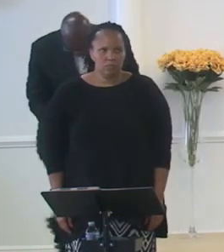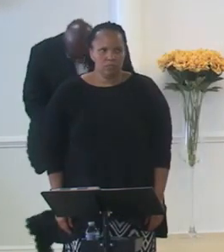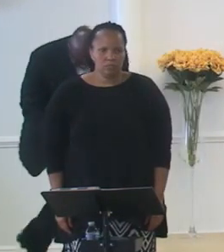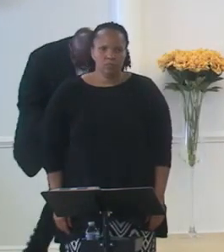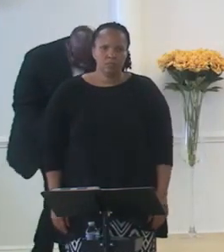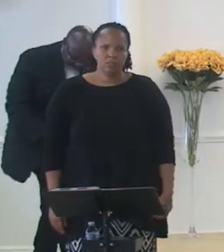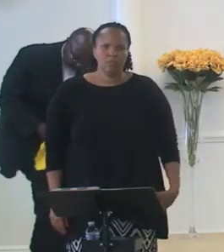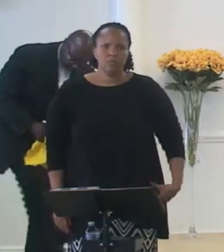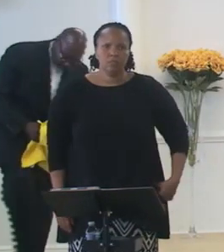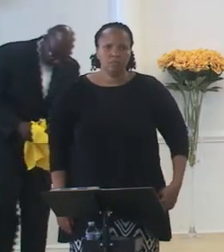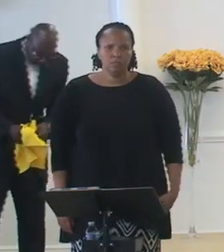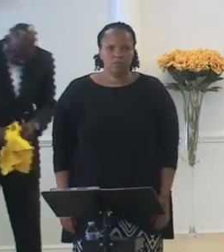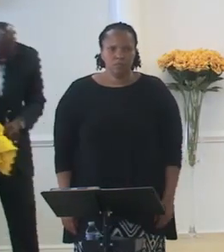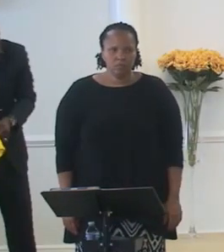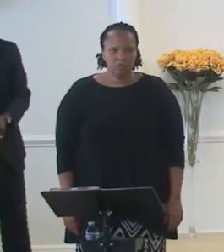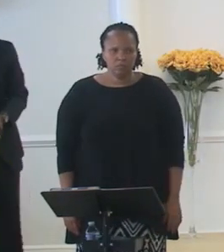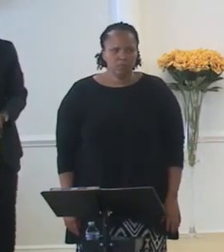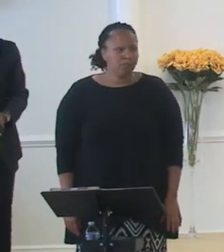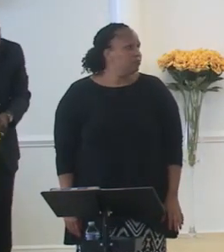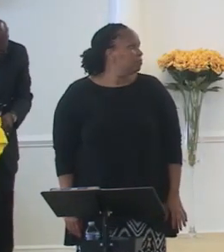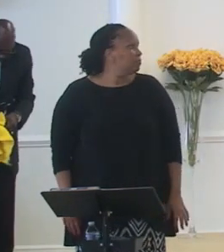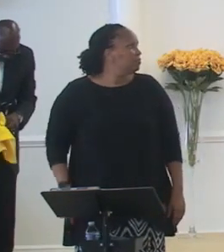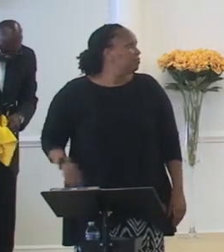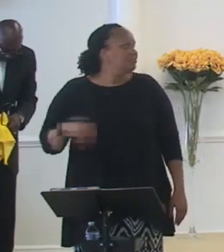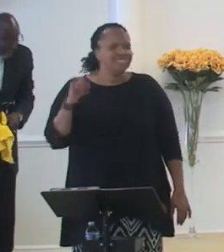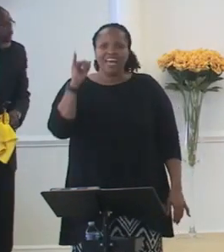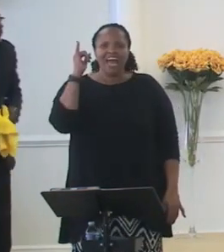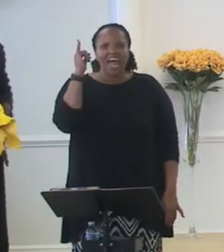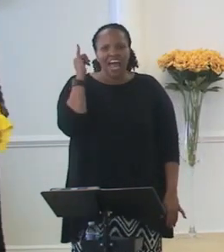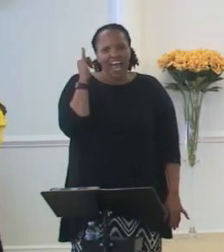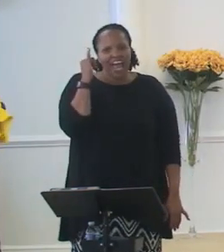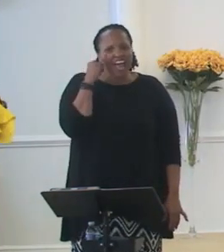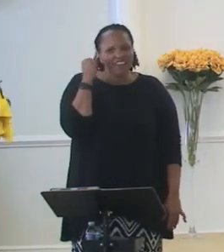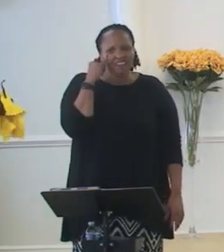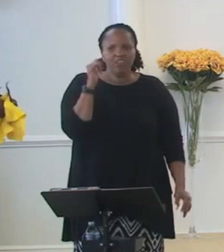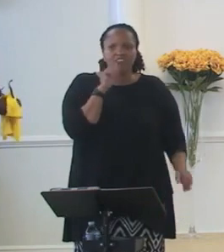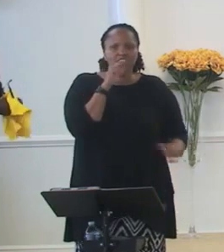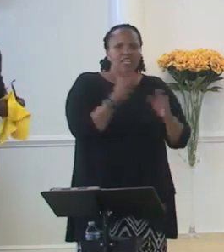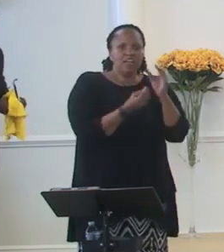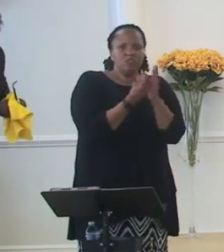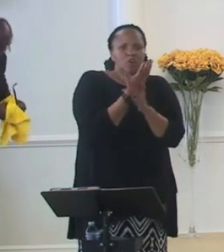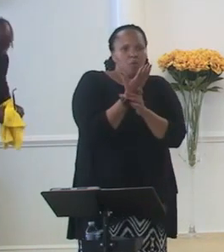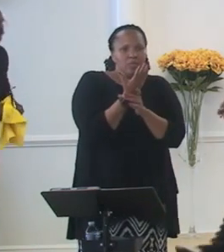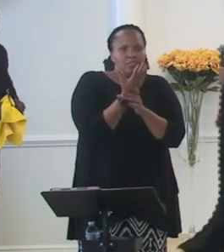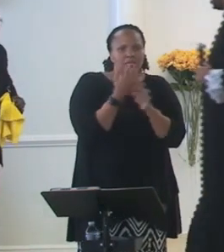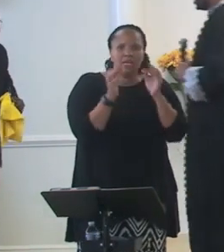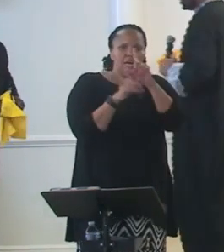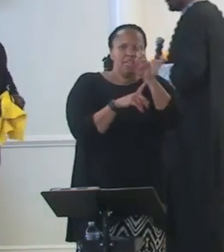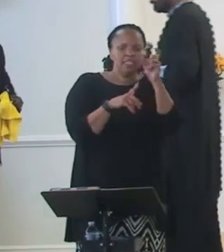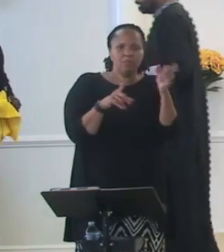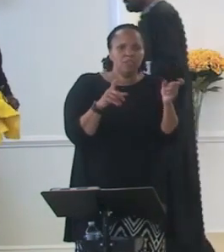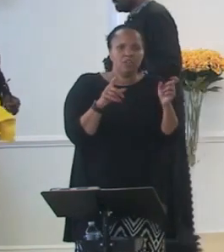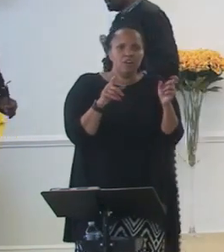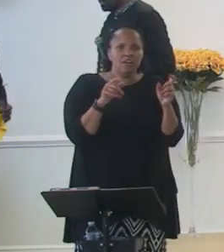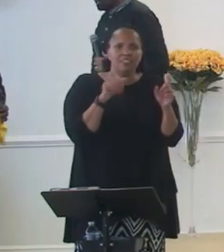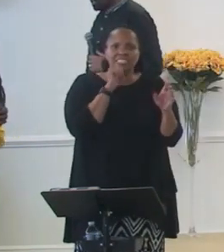If you're not growing here, it's because of your ground. That's it right there. That's it right there. Because